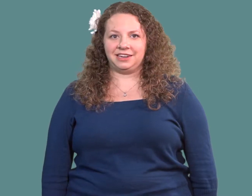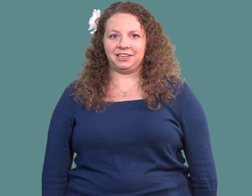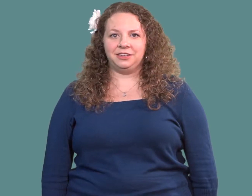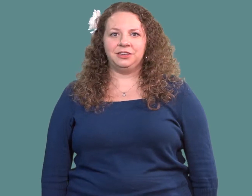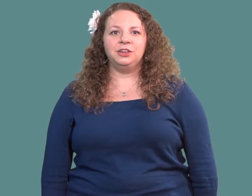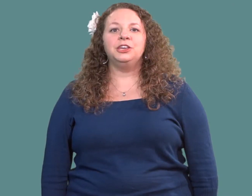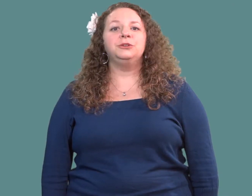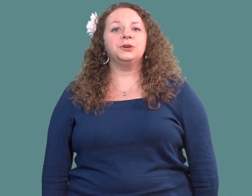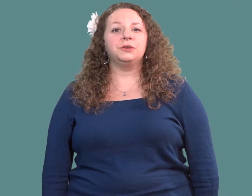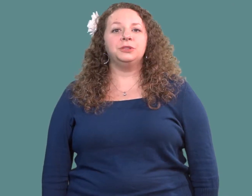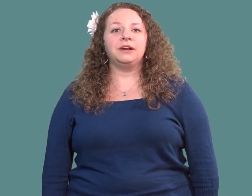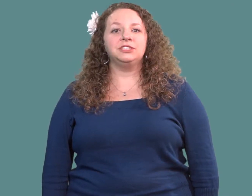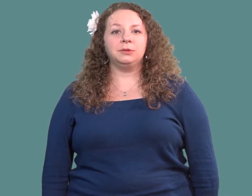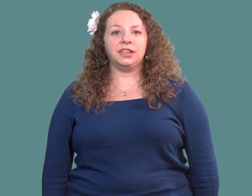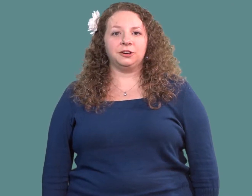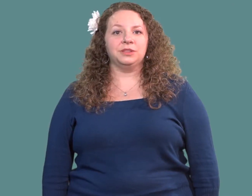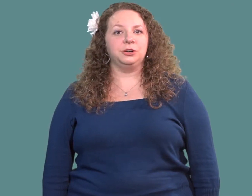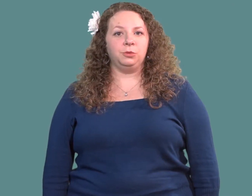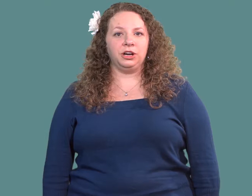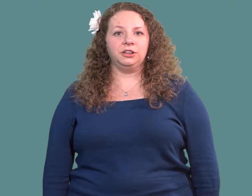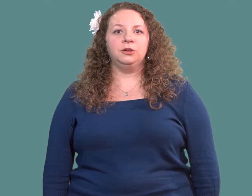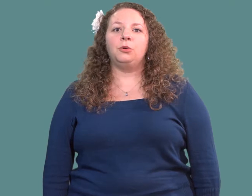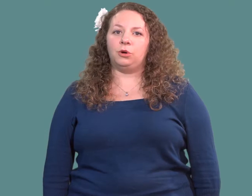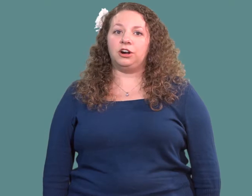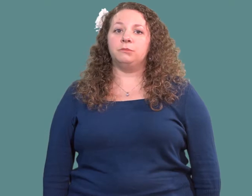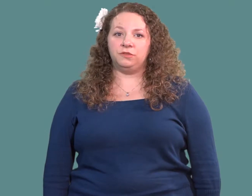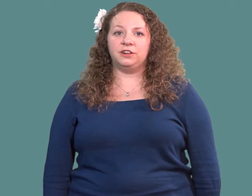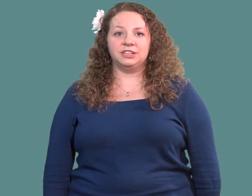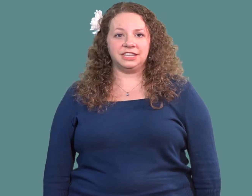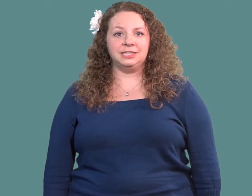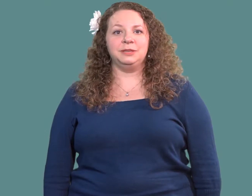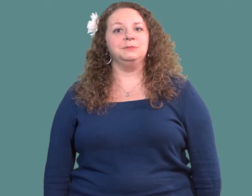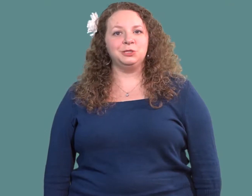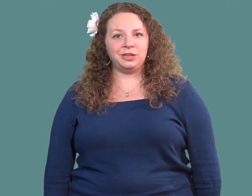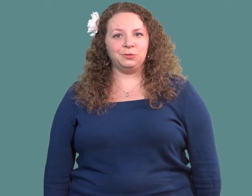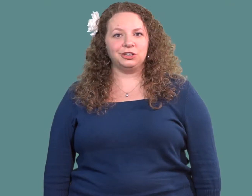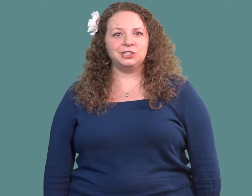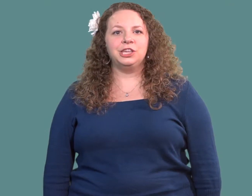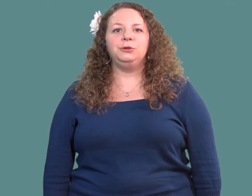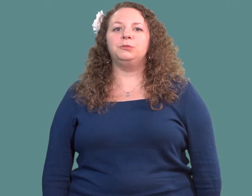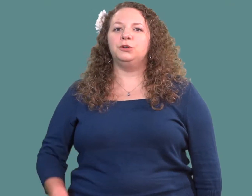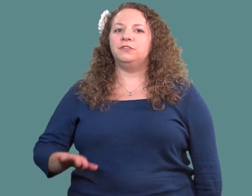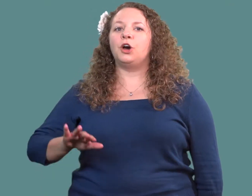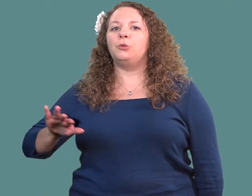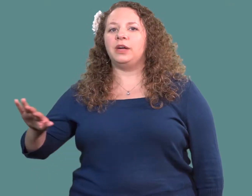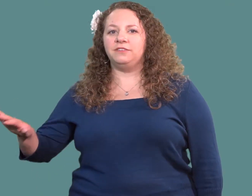signing. You know that when you have a double letter within a word, or are moving over a slight space between words, you will move away from